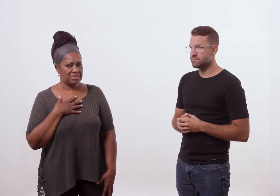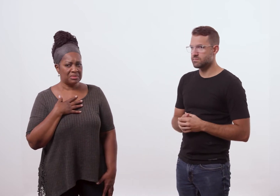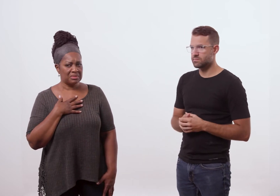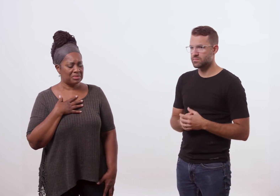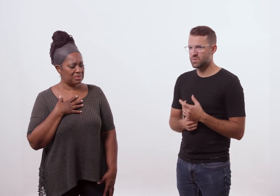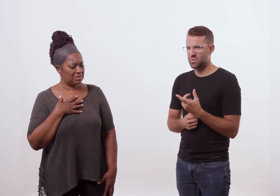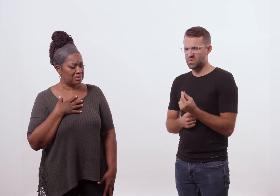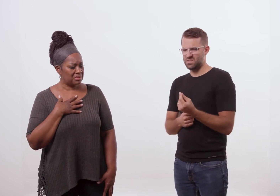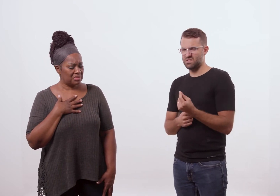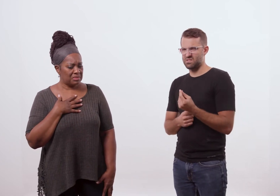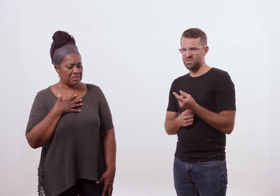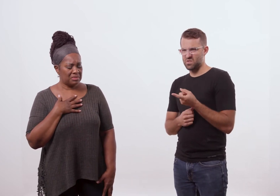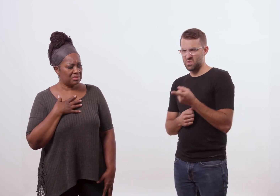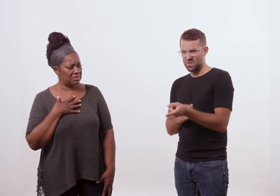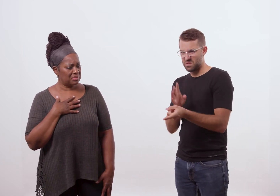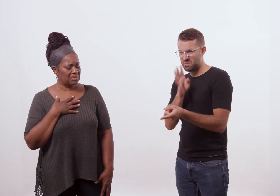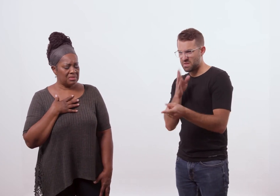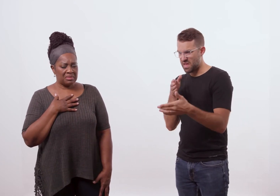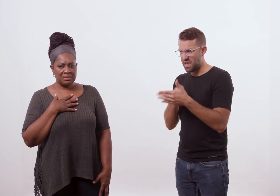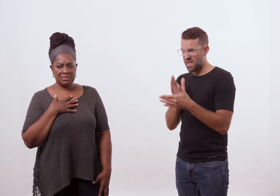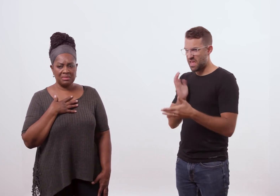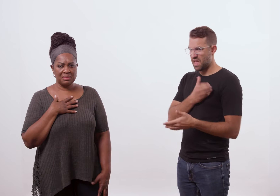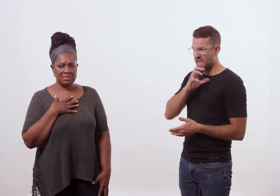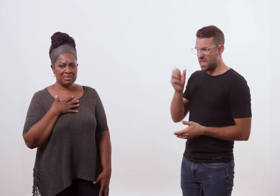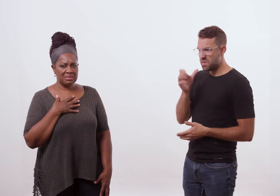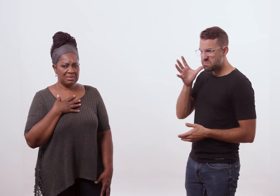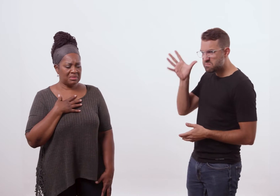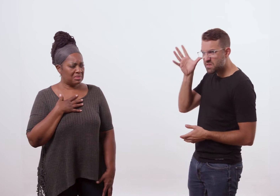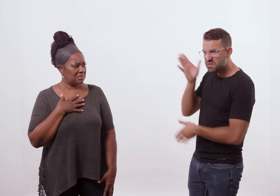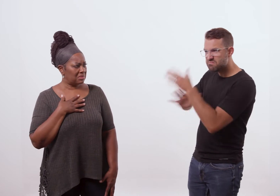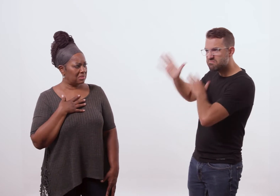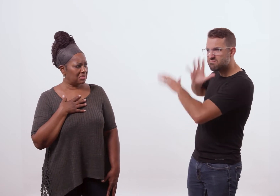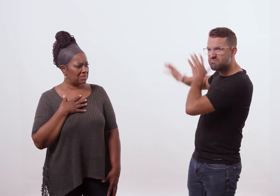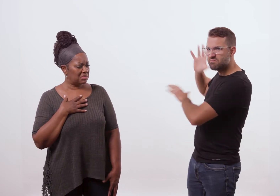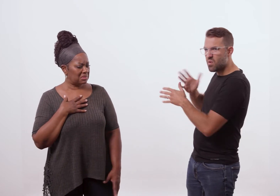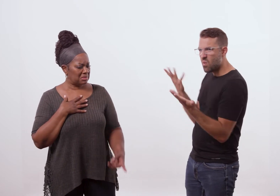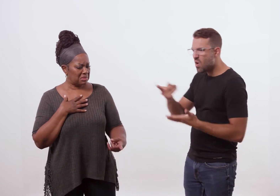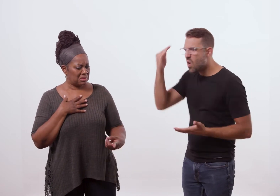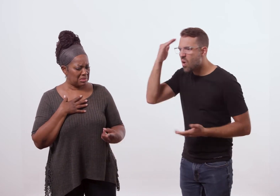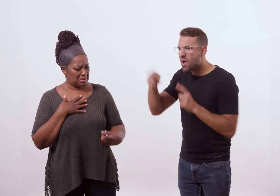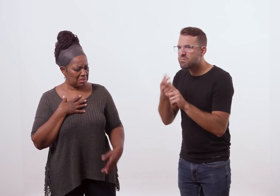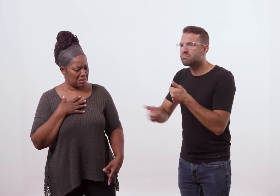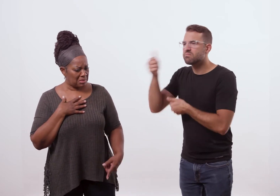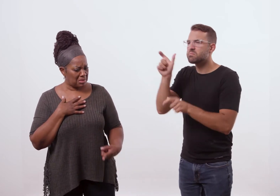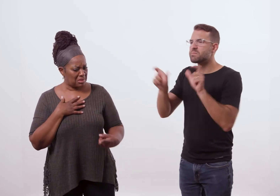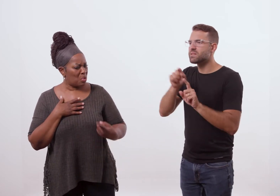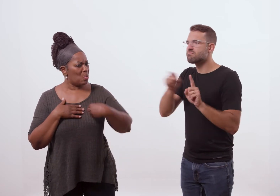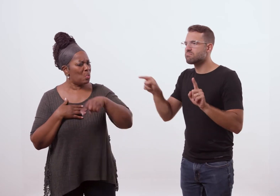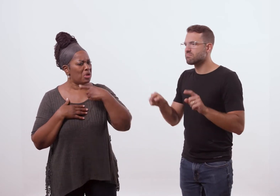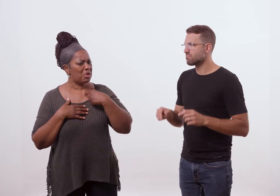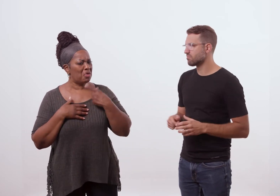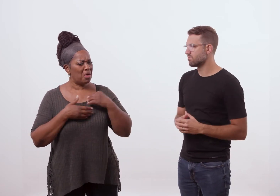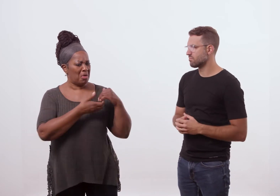our ancient mothers and fathers? What do you know of the High One's black hair? Speak. We are all descendants of the High One, stranger.